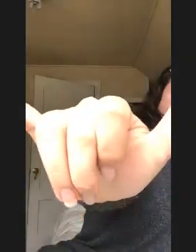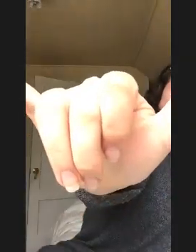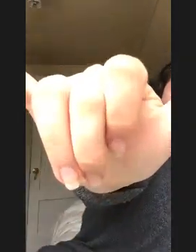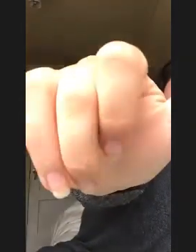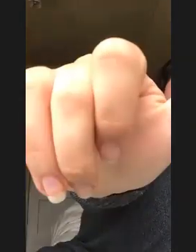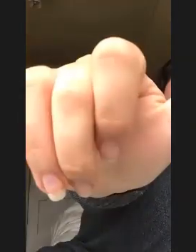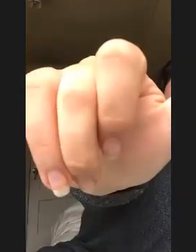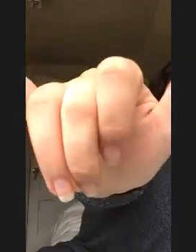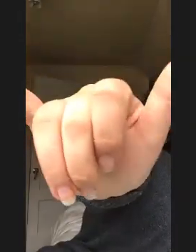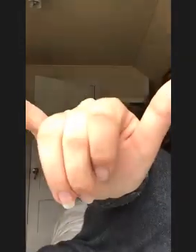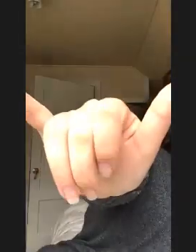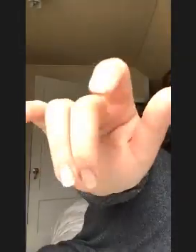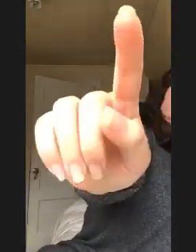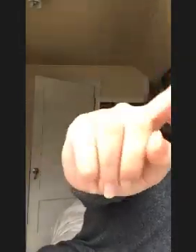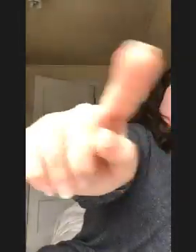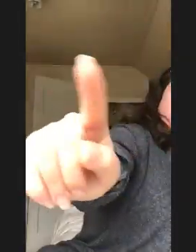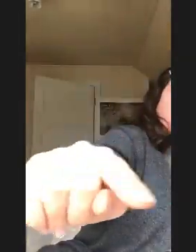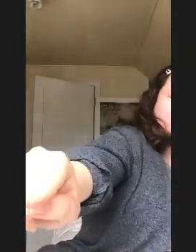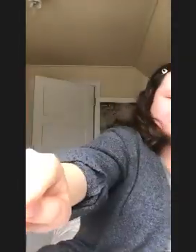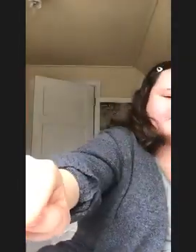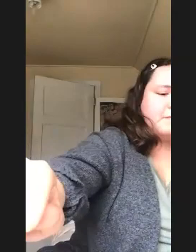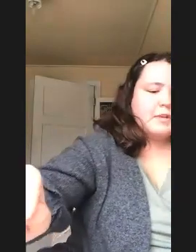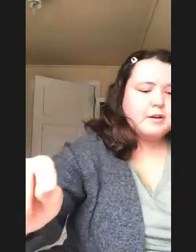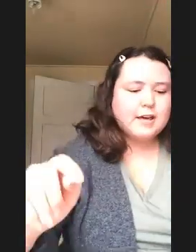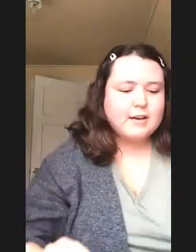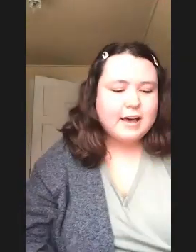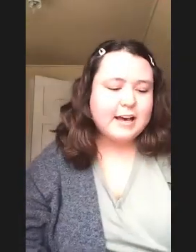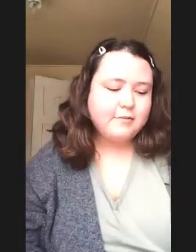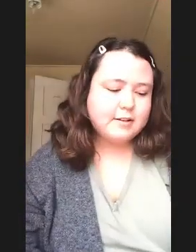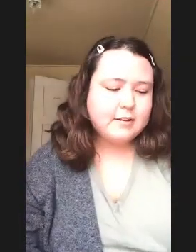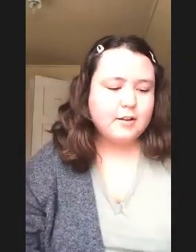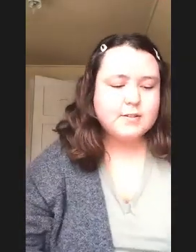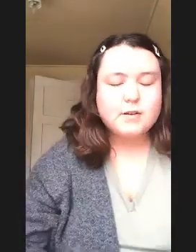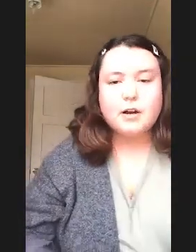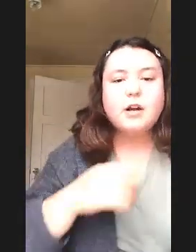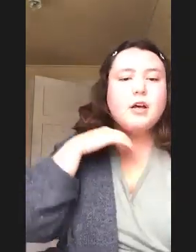Y, and Z. Okay, I kind of went a little slower,